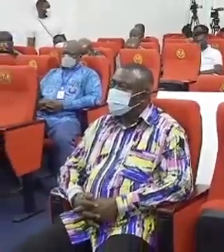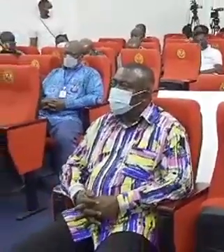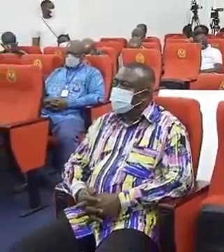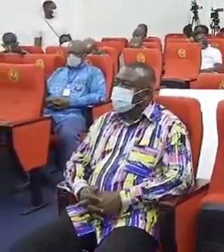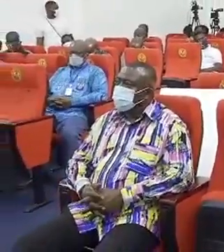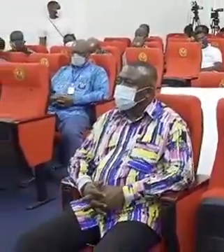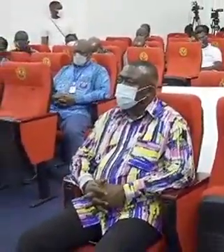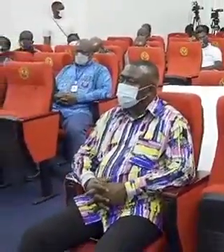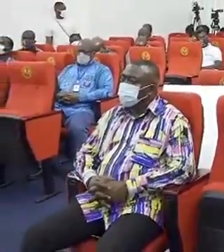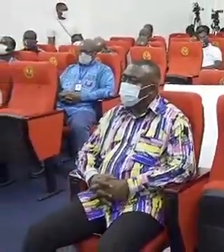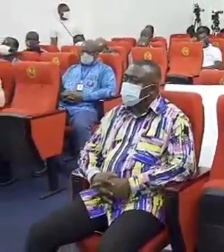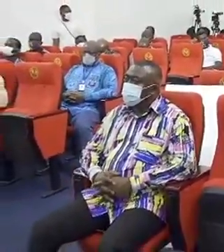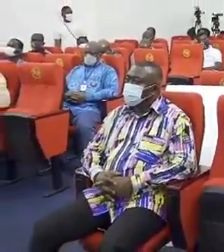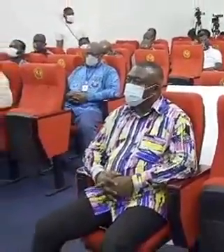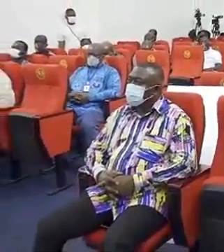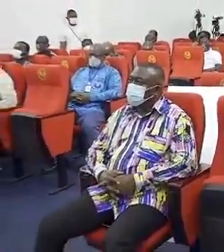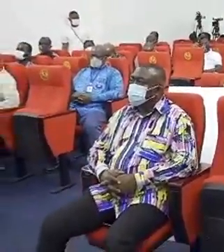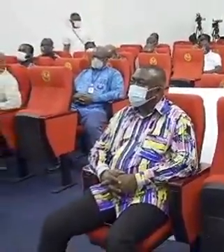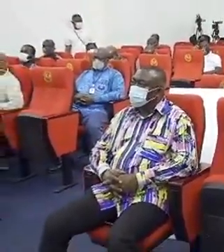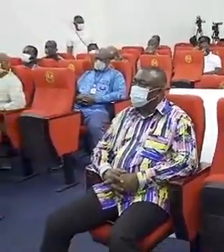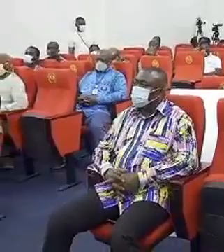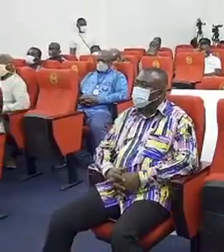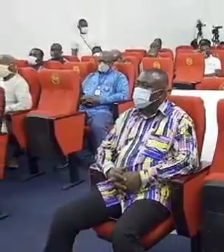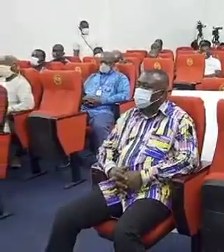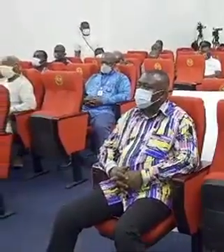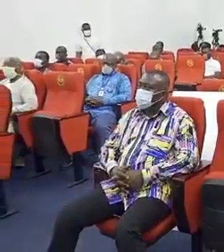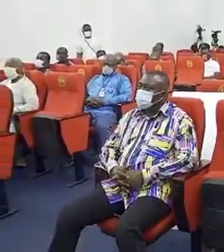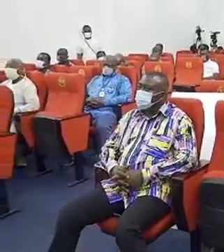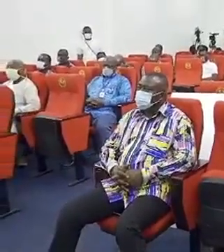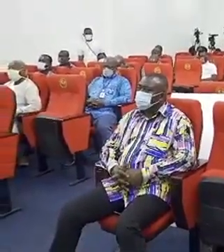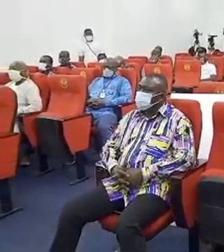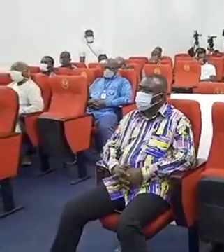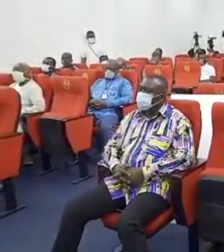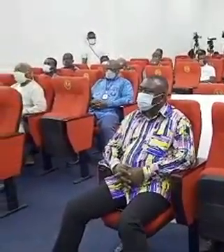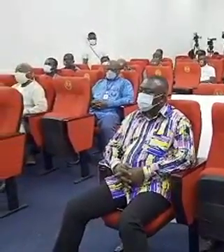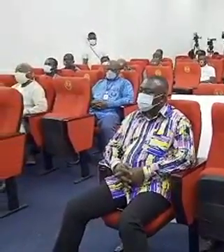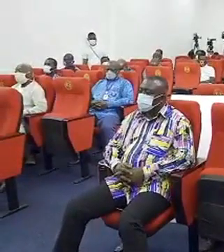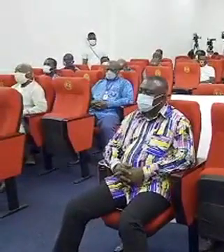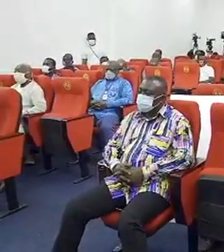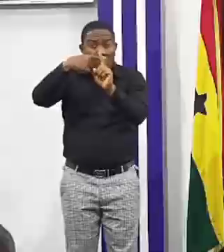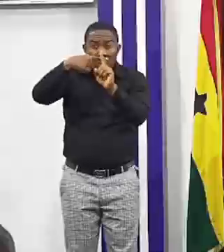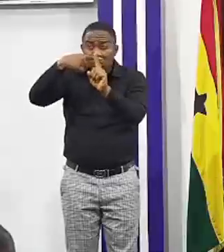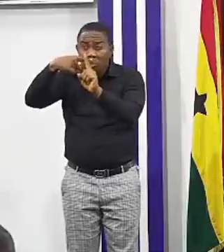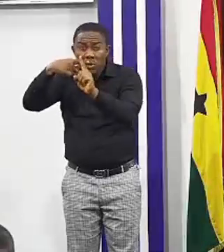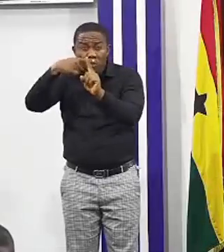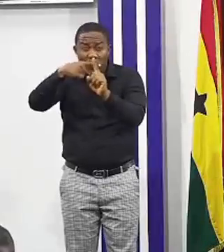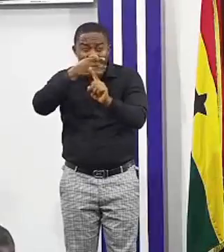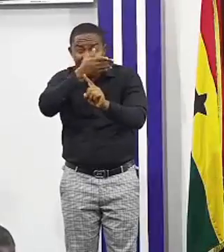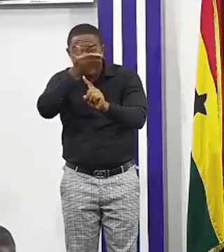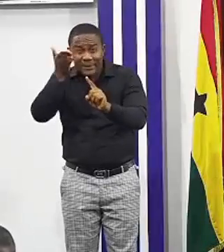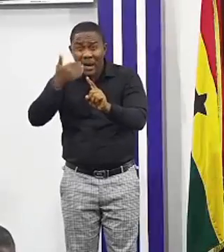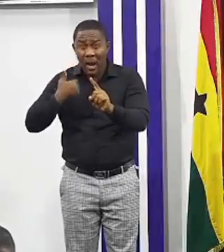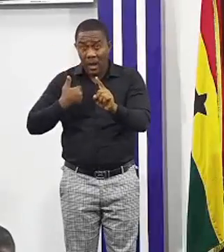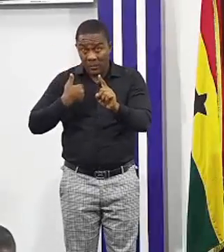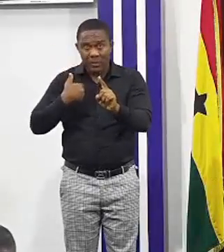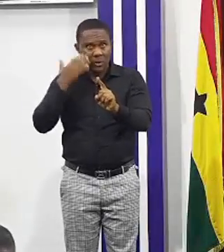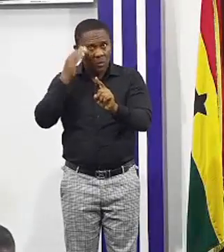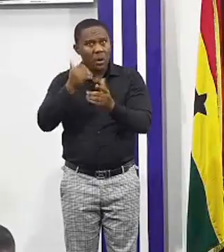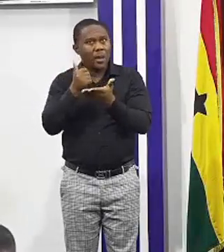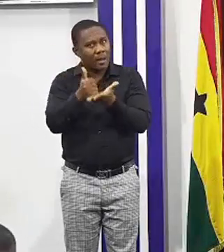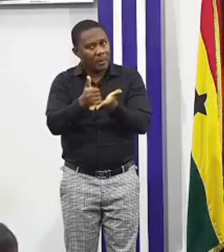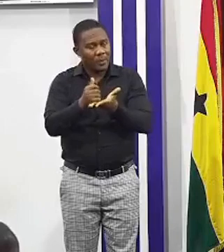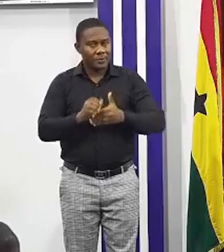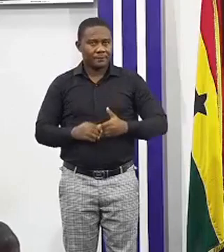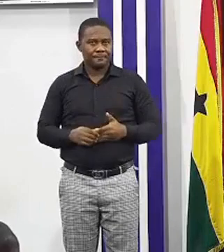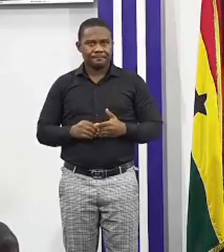higher advantage in finding if there are more people early exposure than to deal with them. And